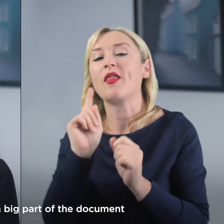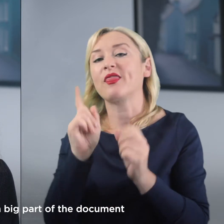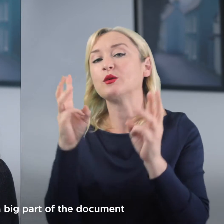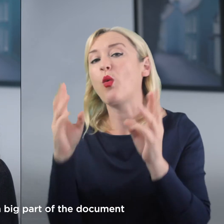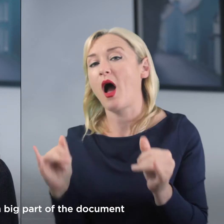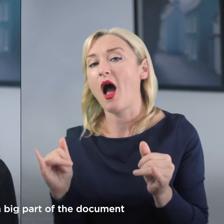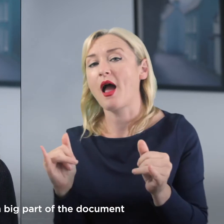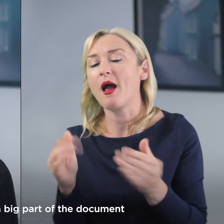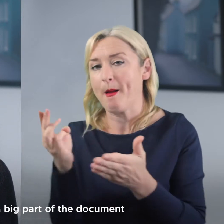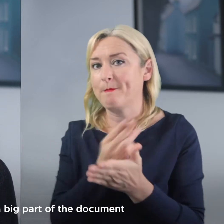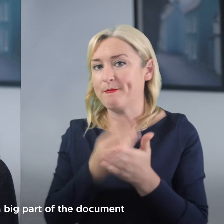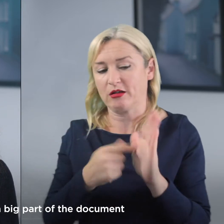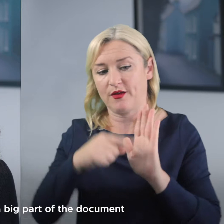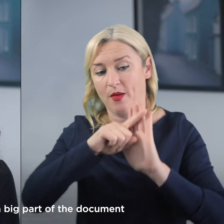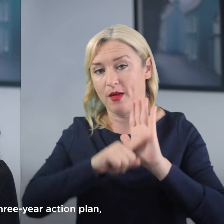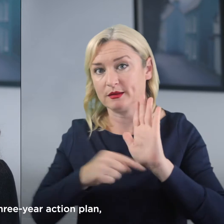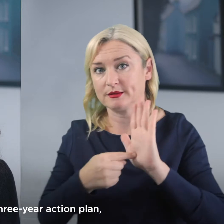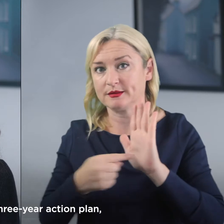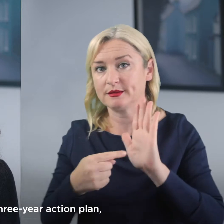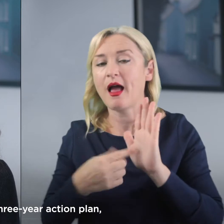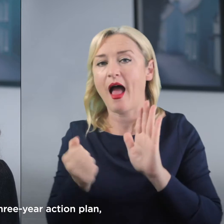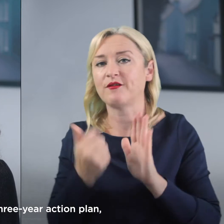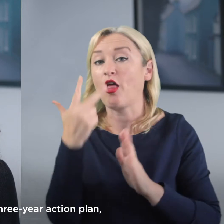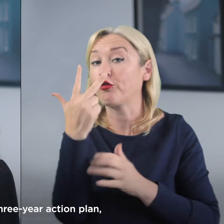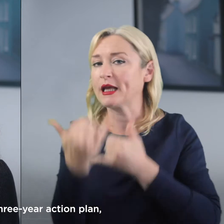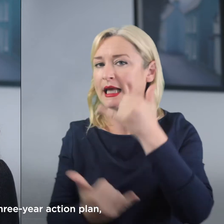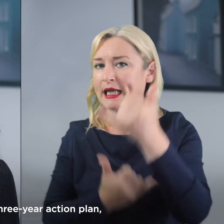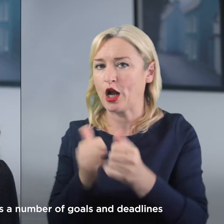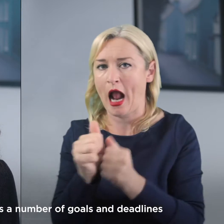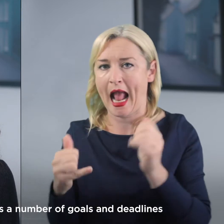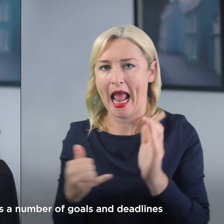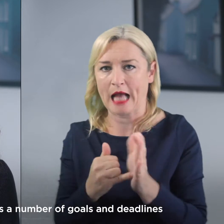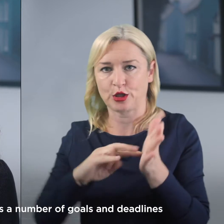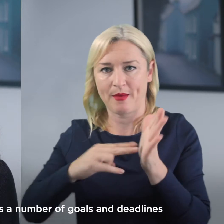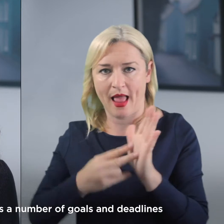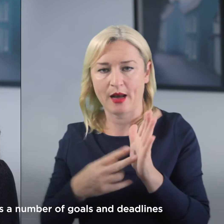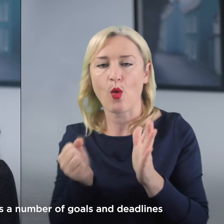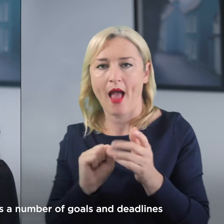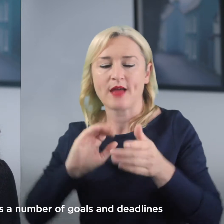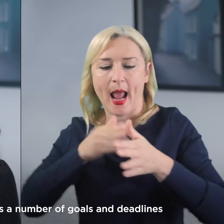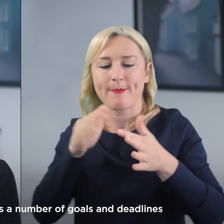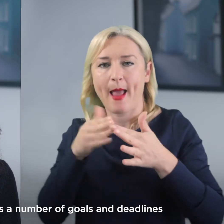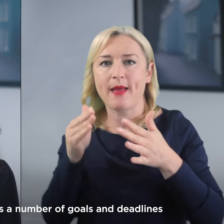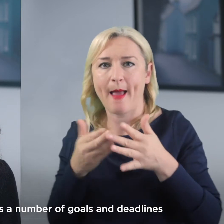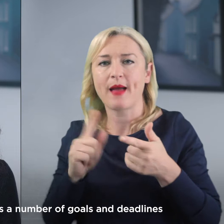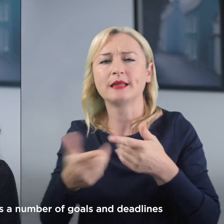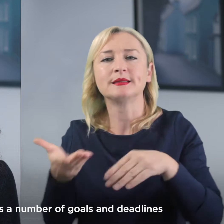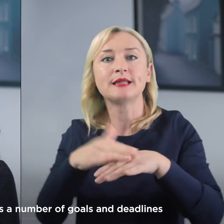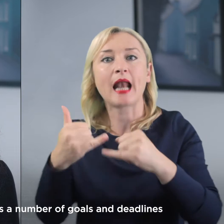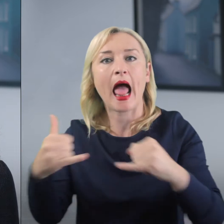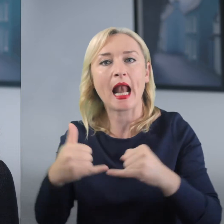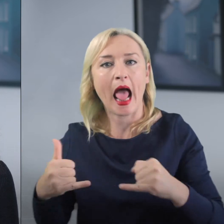that reason, a big part of the document is an initial 3-year action plan where we've set ourselves a number of goals and